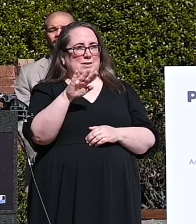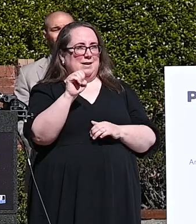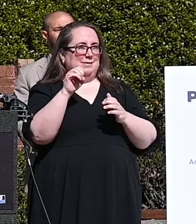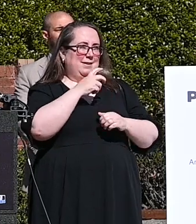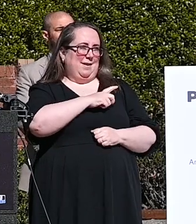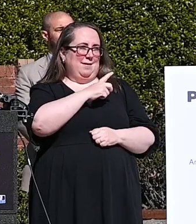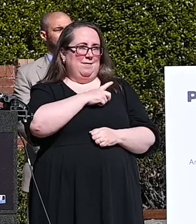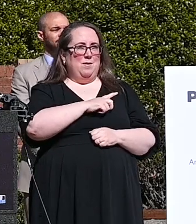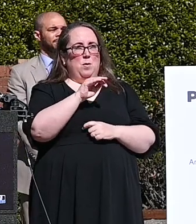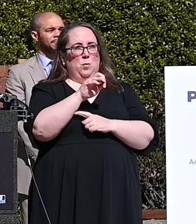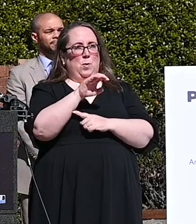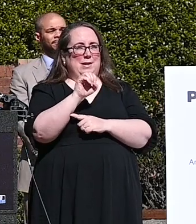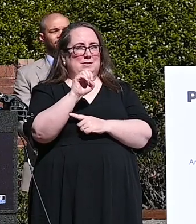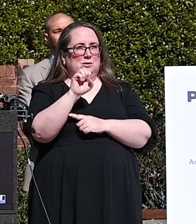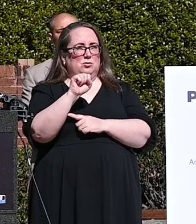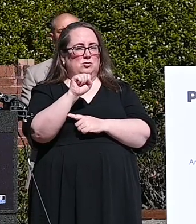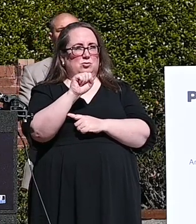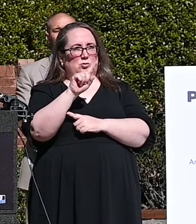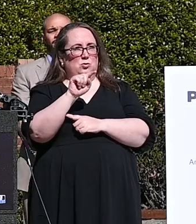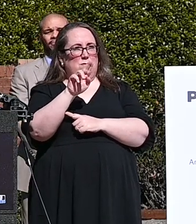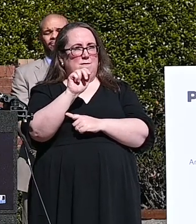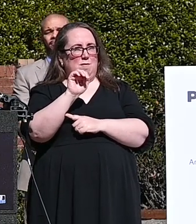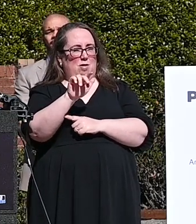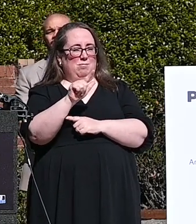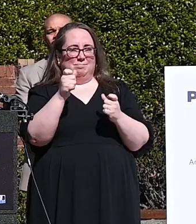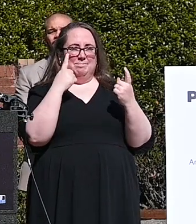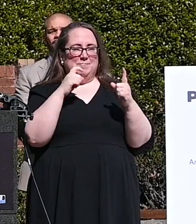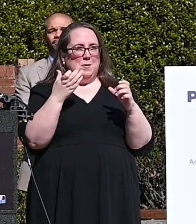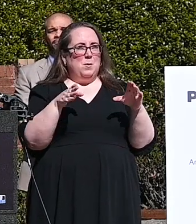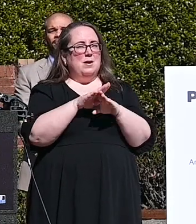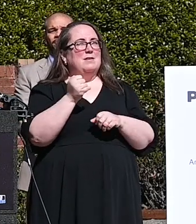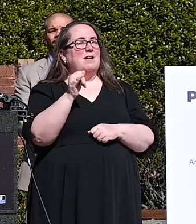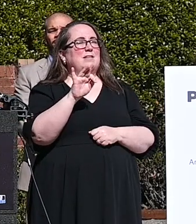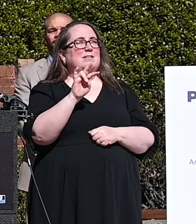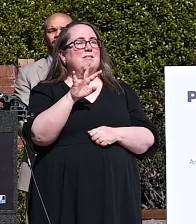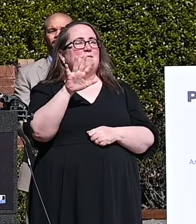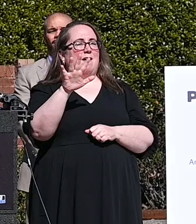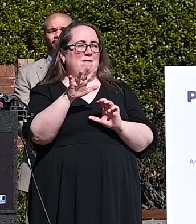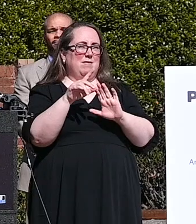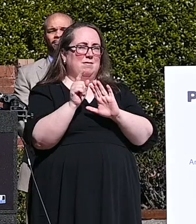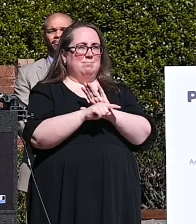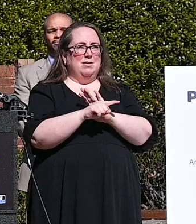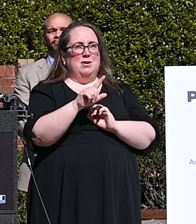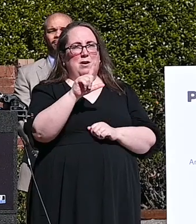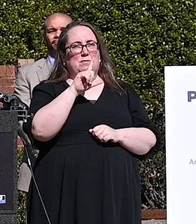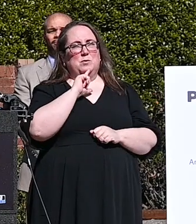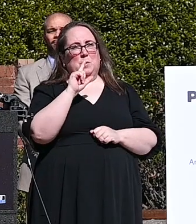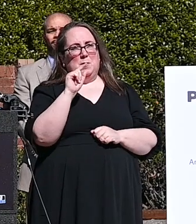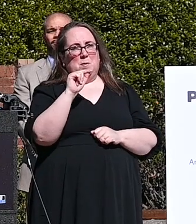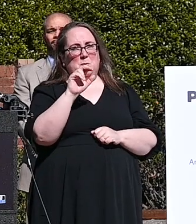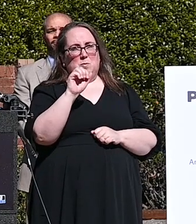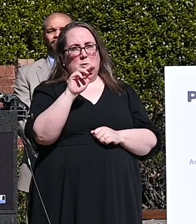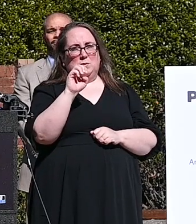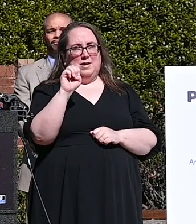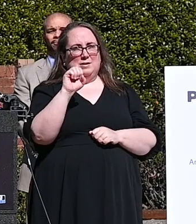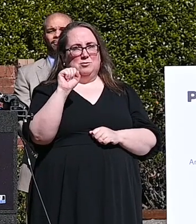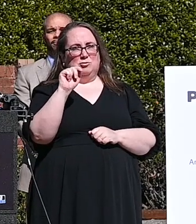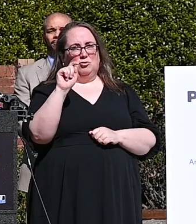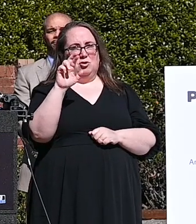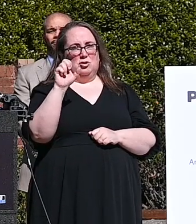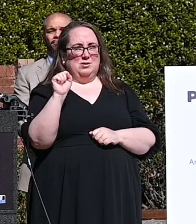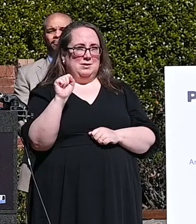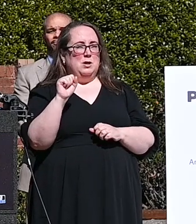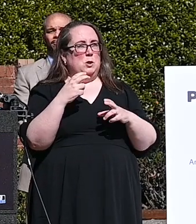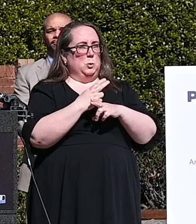Corporal Wade Zufall, to announce that we have closed the 1975 homicide of 20-year-old Roseann Sturtz, who went by